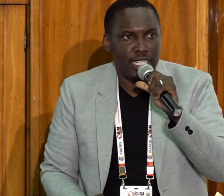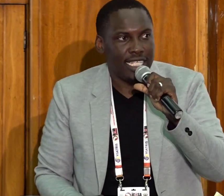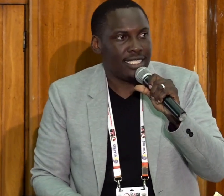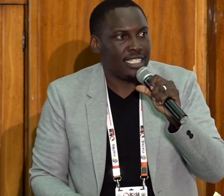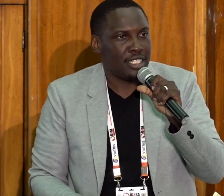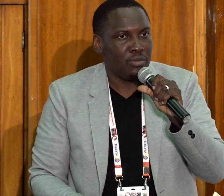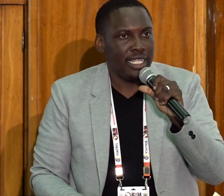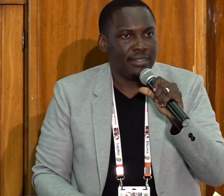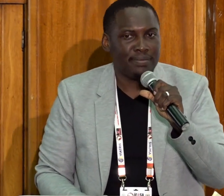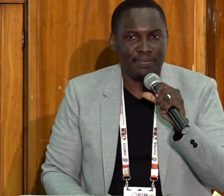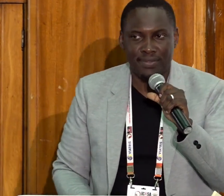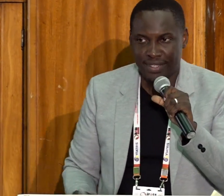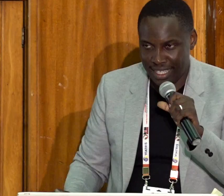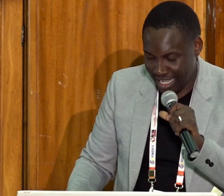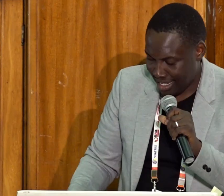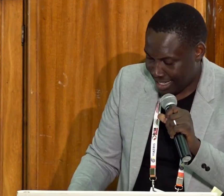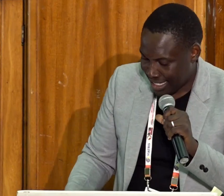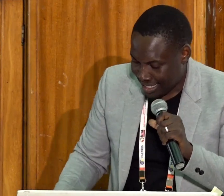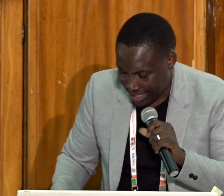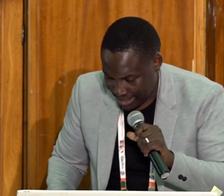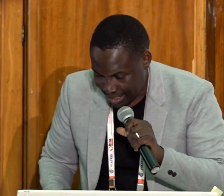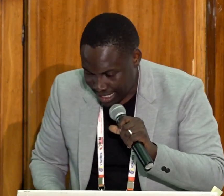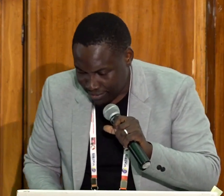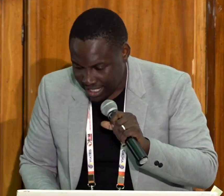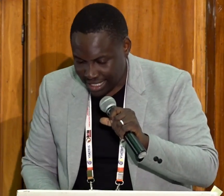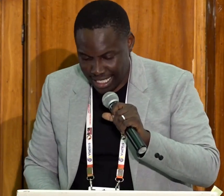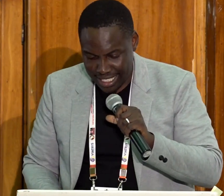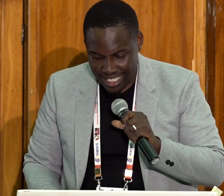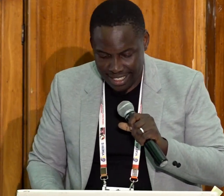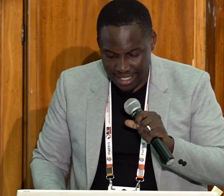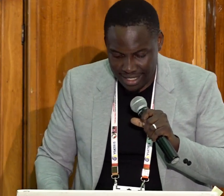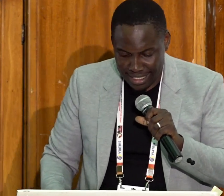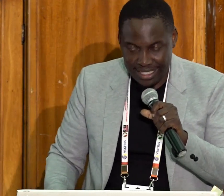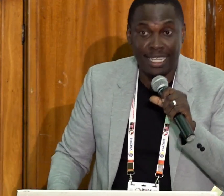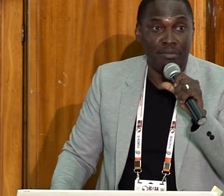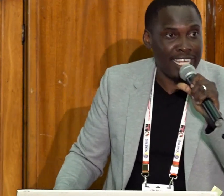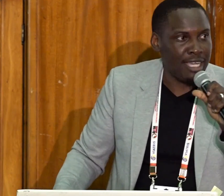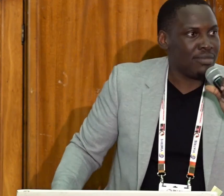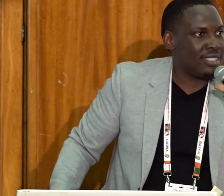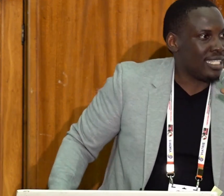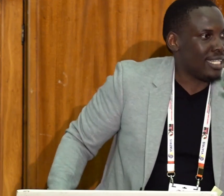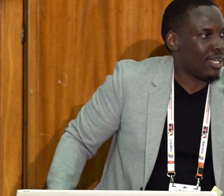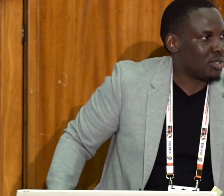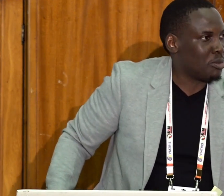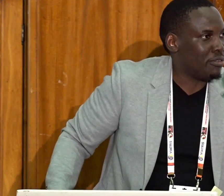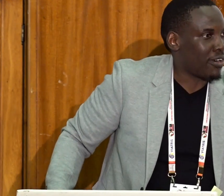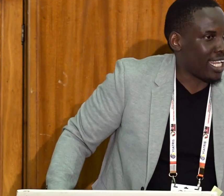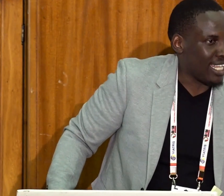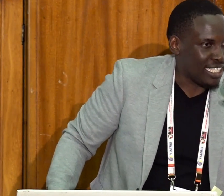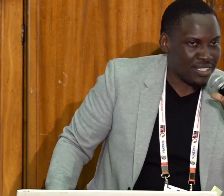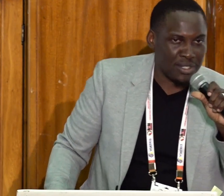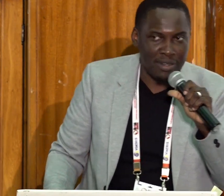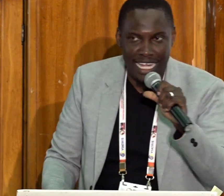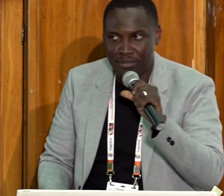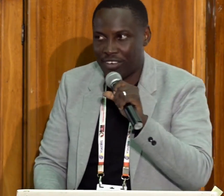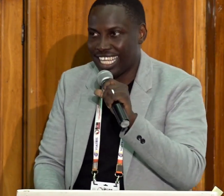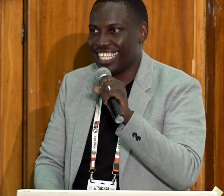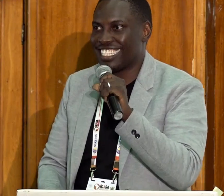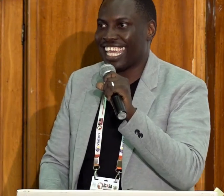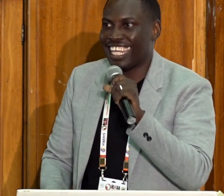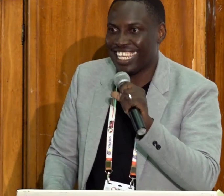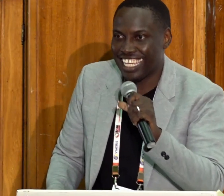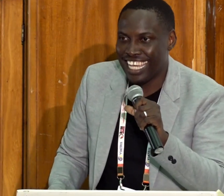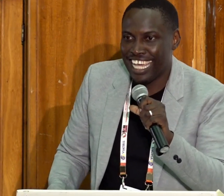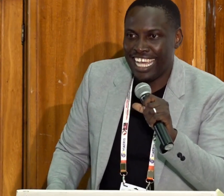Good morning, ladies and gentlemen. It's a lovely Saturday, and my name turns out to be Friday, so I'm